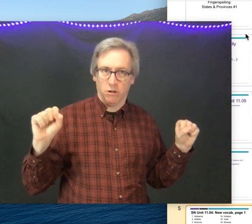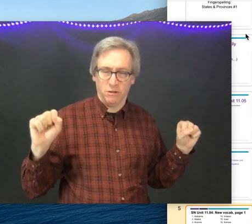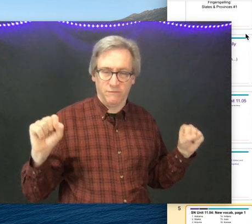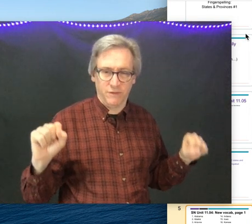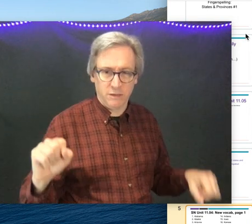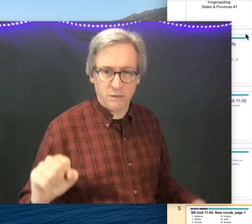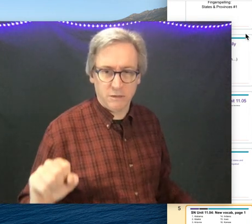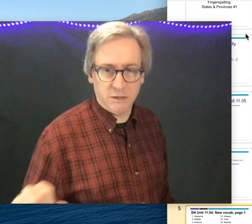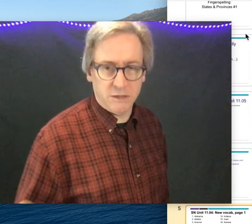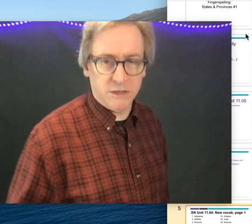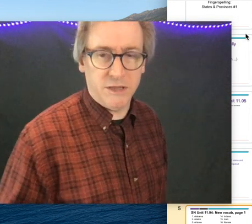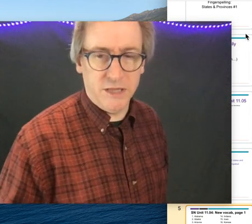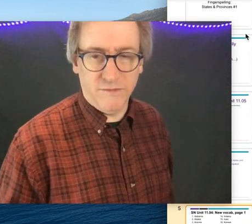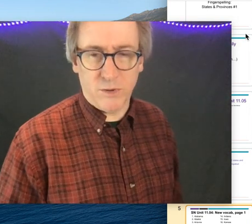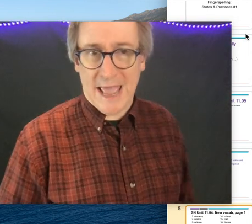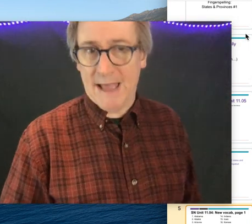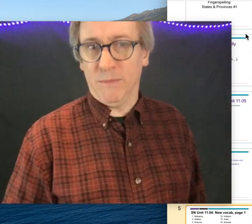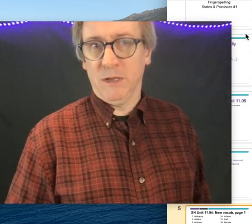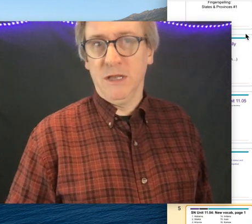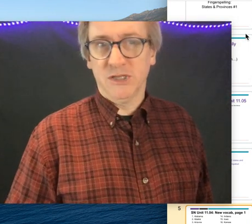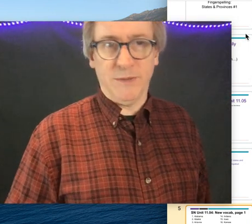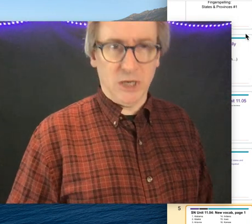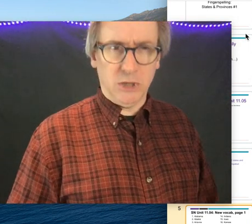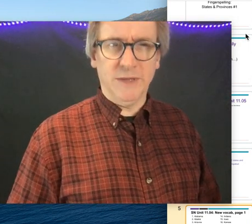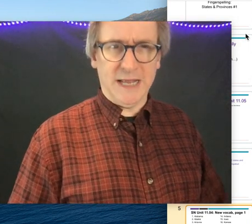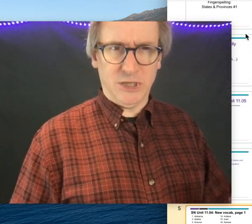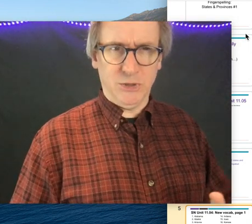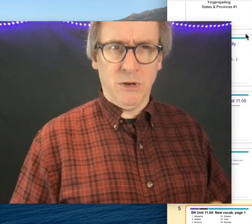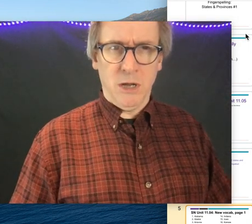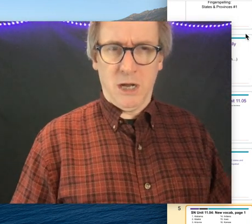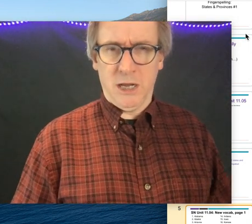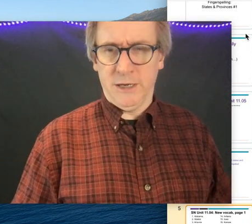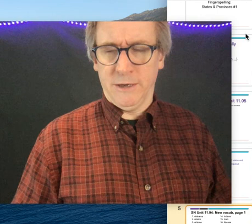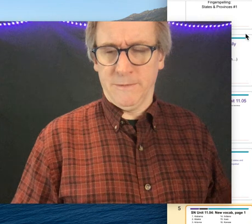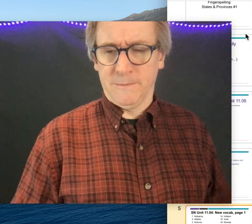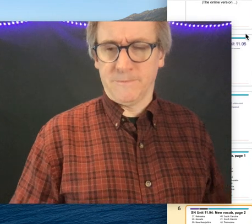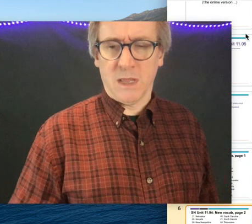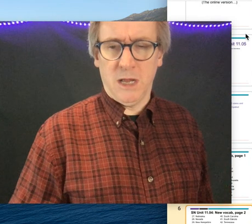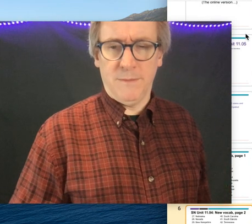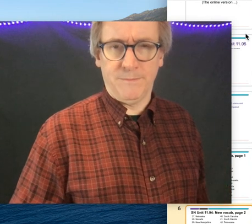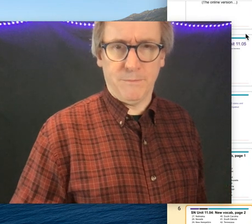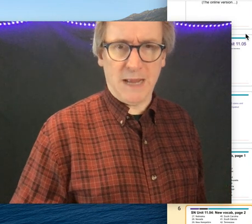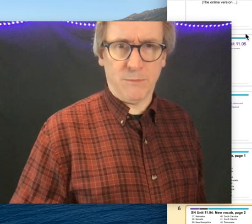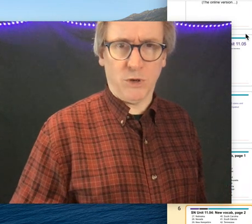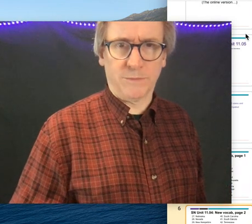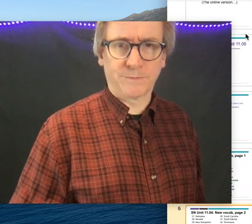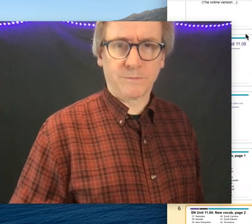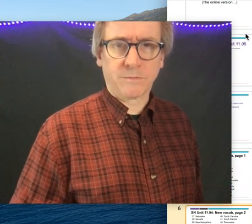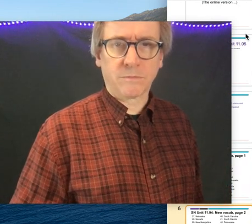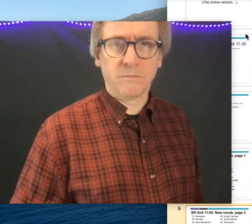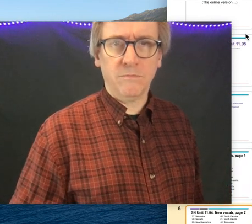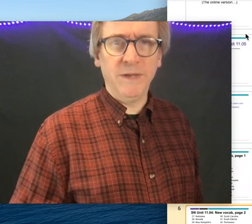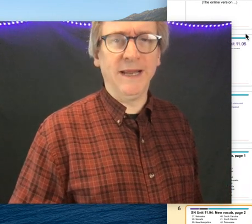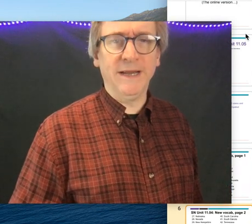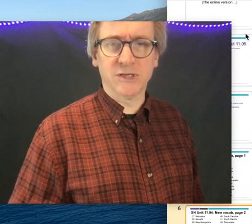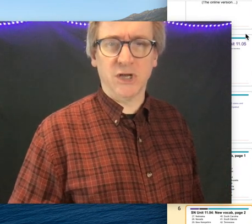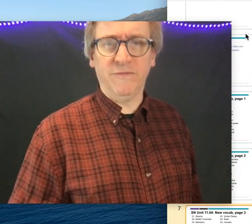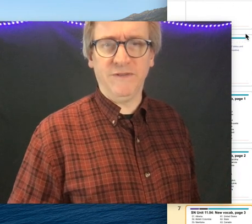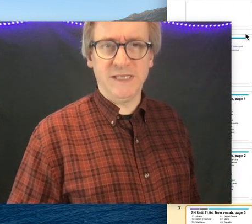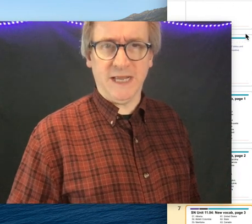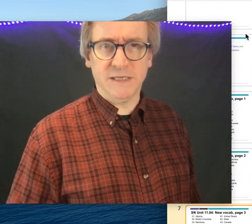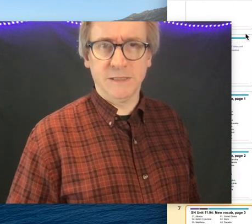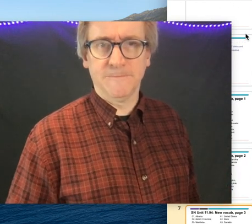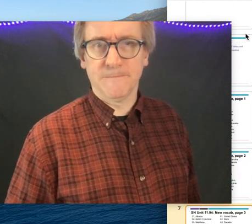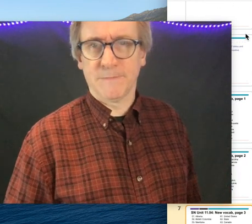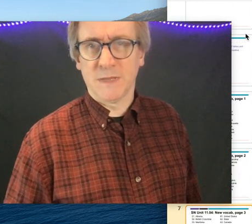recorded all of the vocab. So I'm going to include that too on Blackboard. But again, here's all